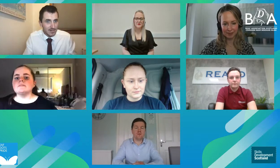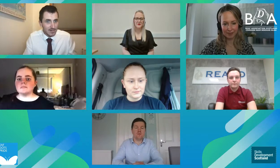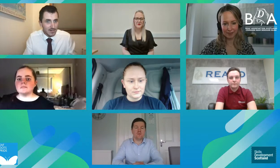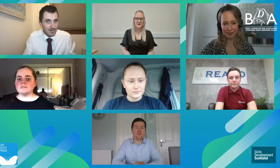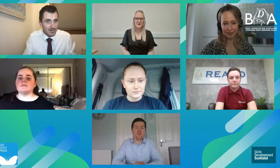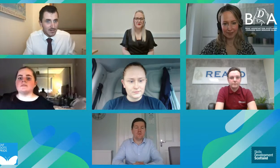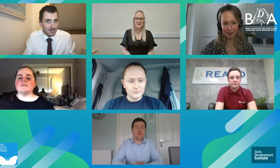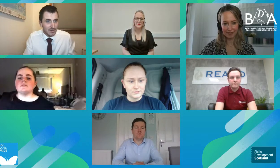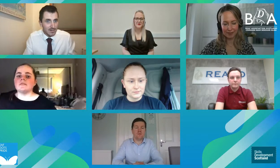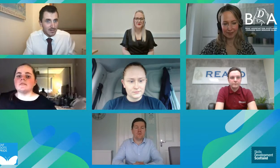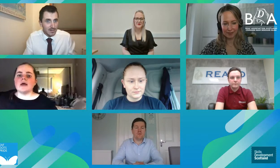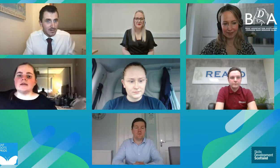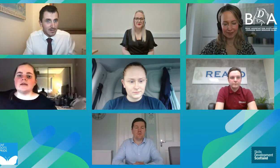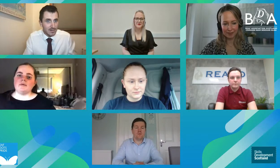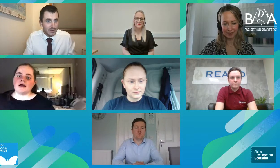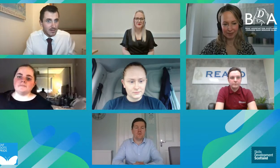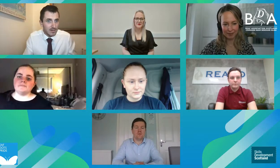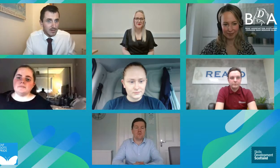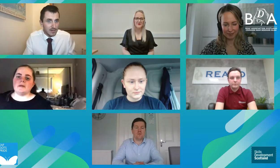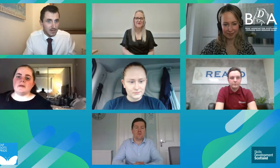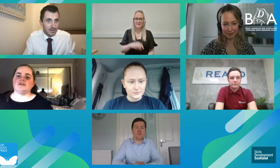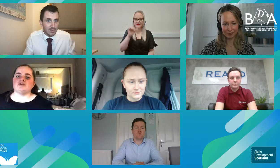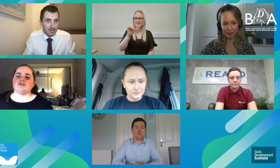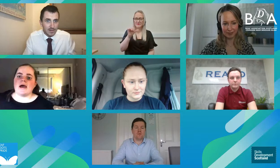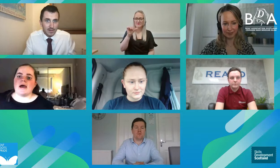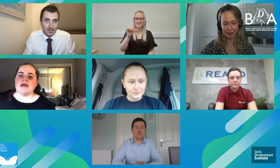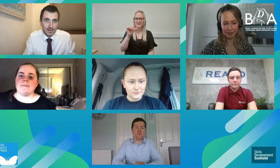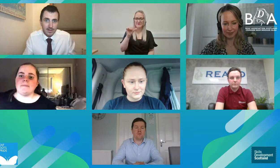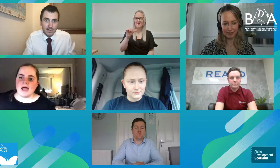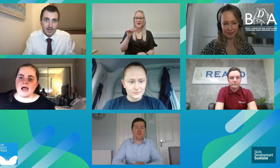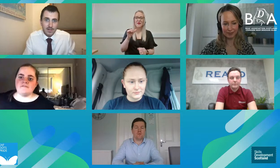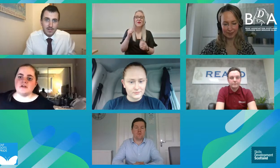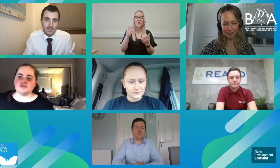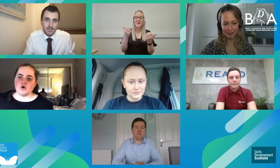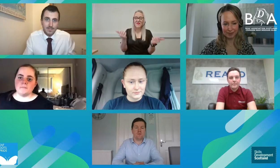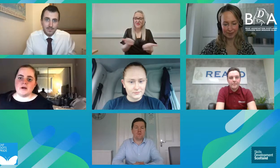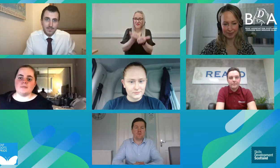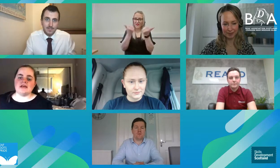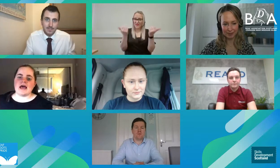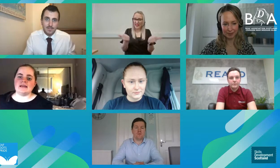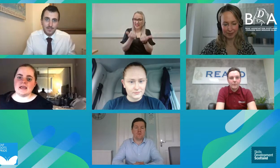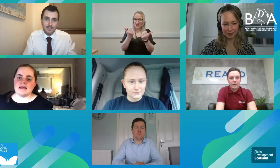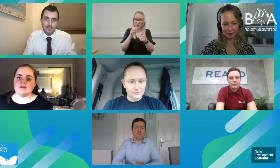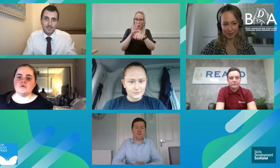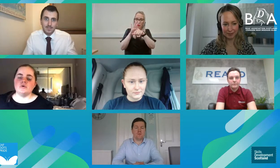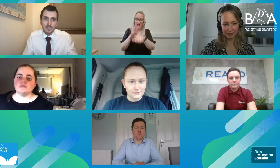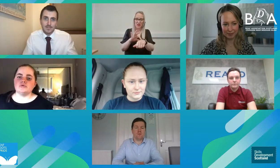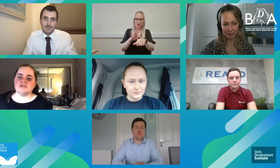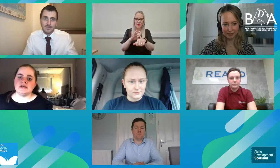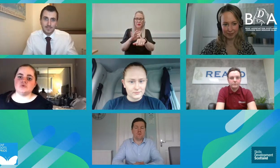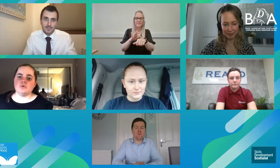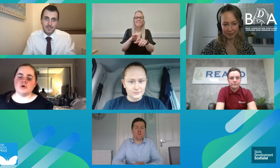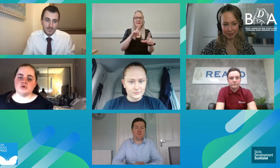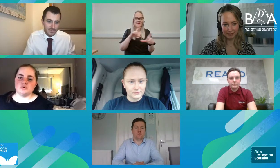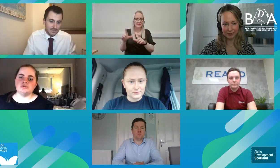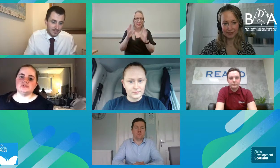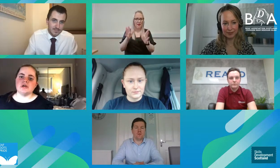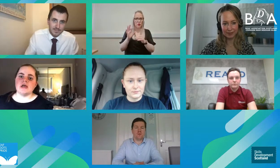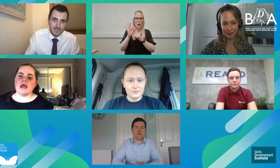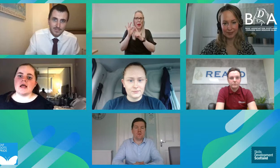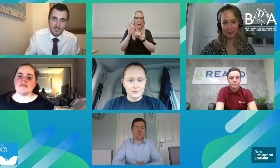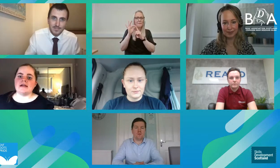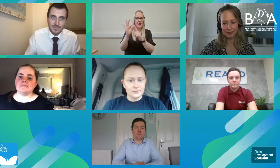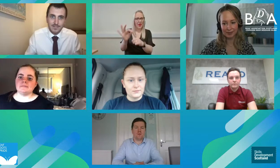correct? Yeah, when I completed my apprenticeship, I had to apply for a job, but it was an internal process, so only